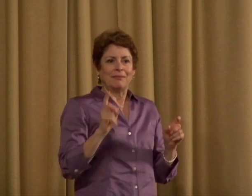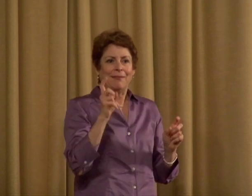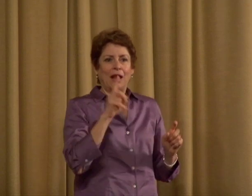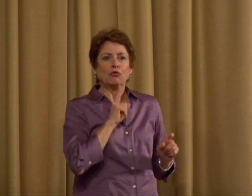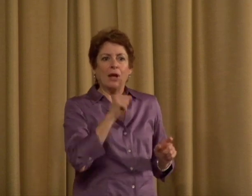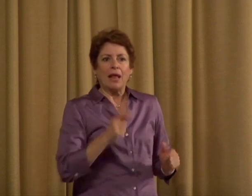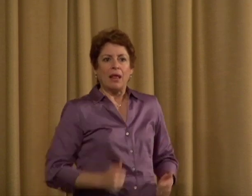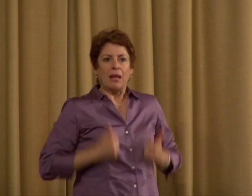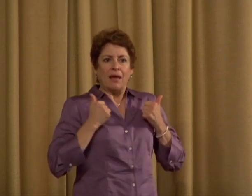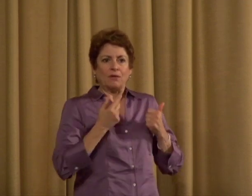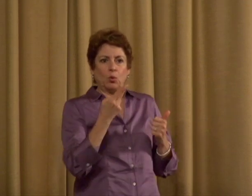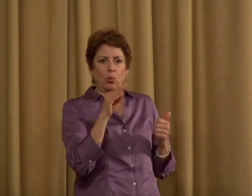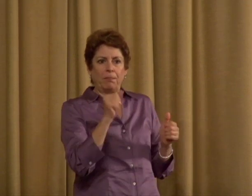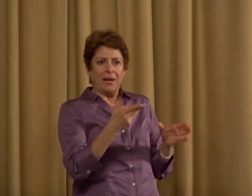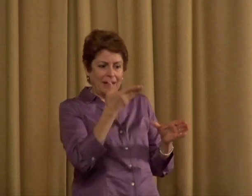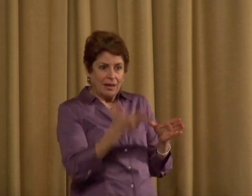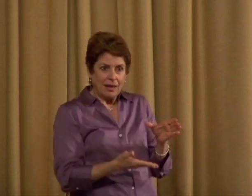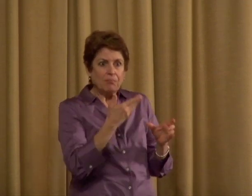and in the actual character,